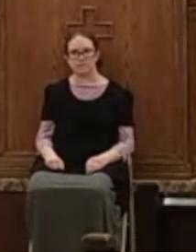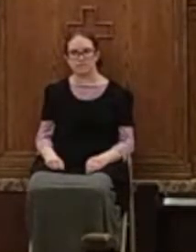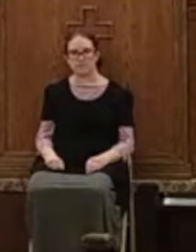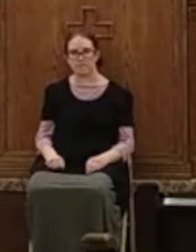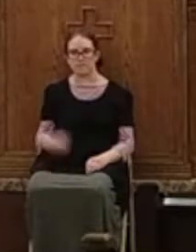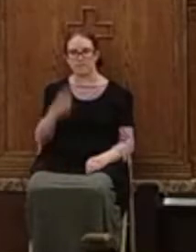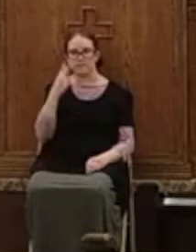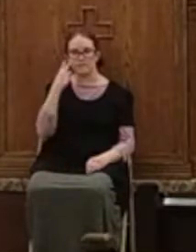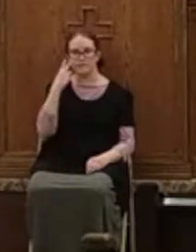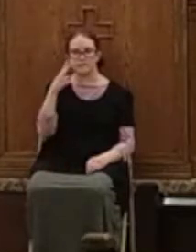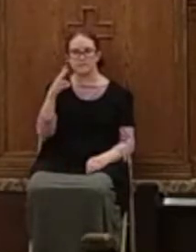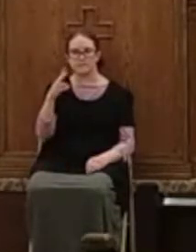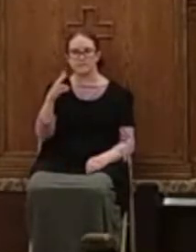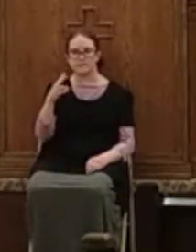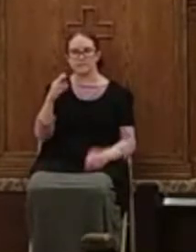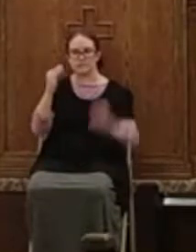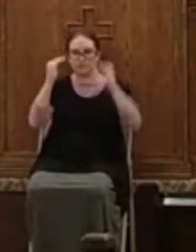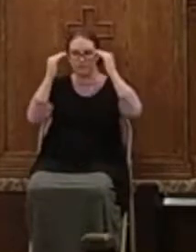Seeing then that we have